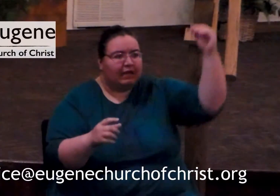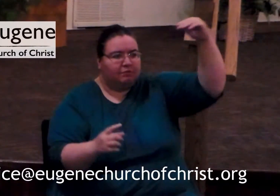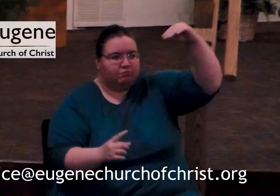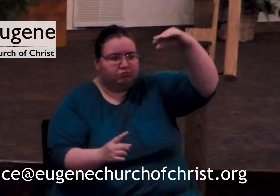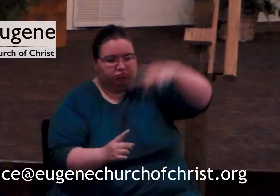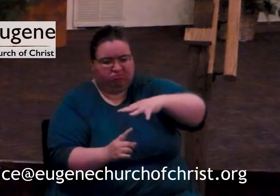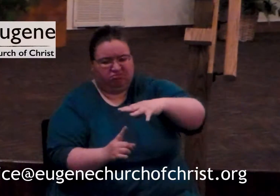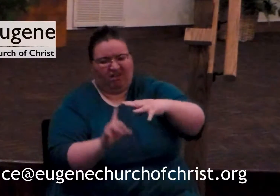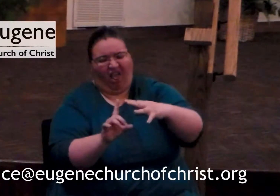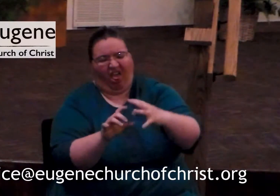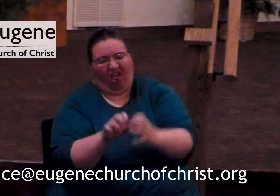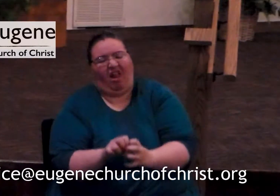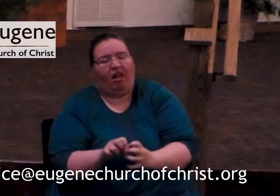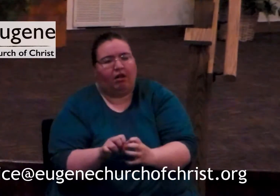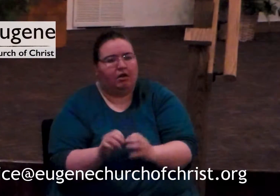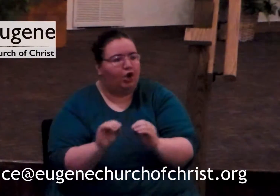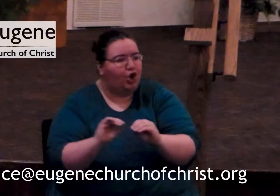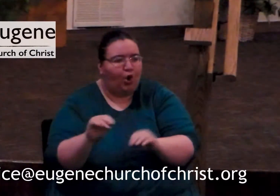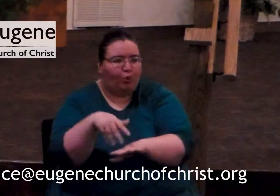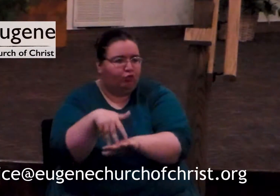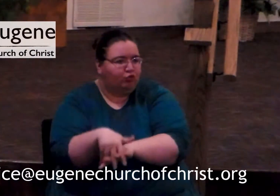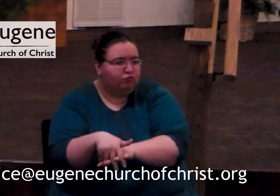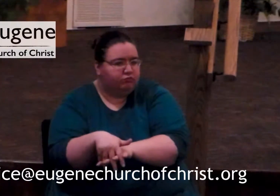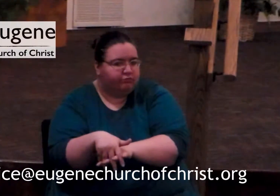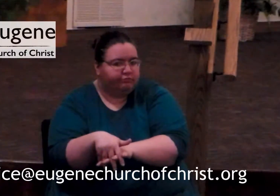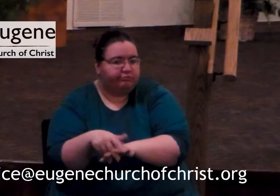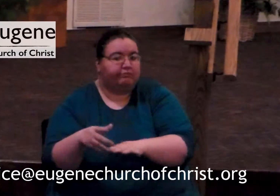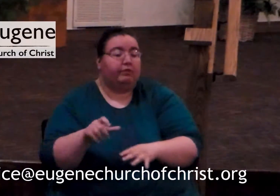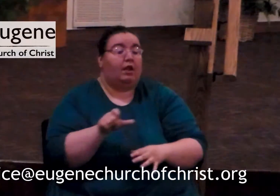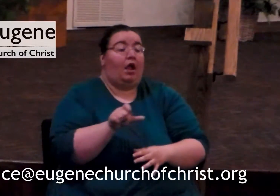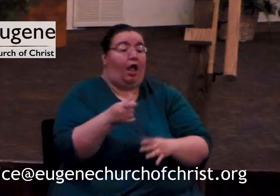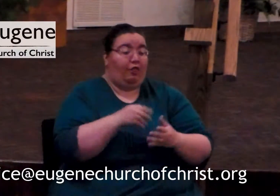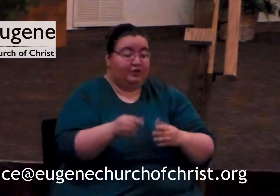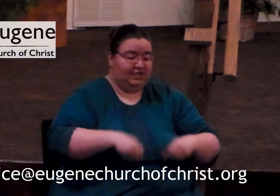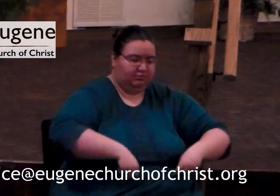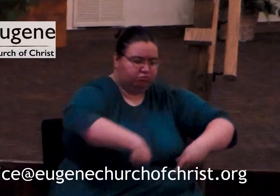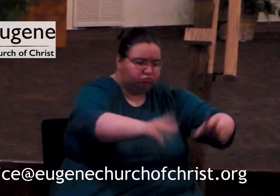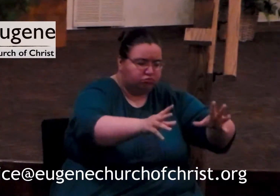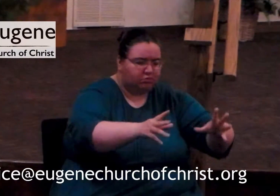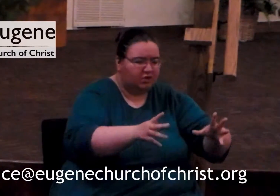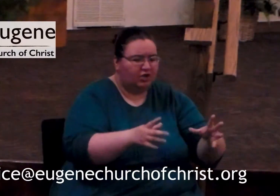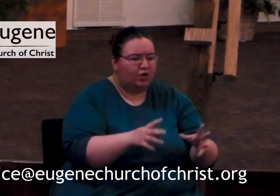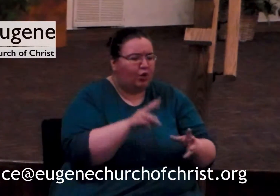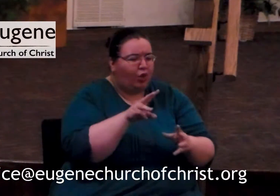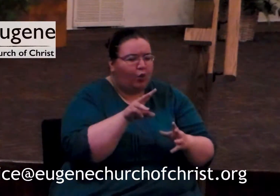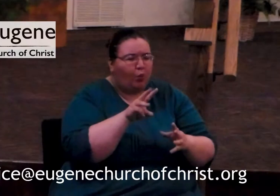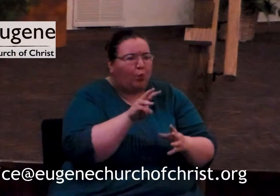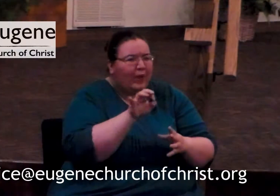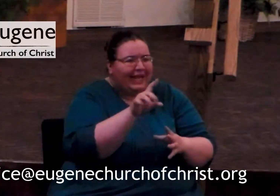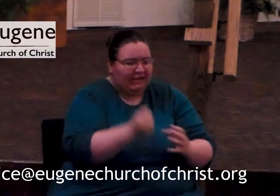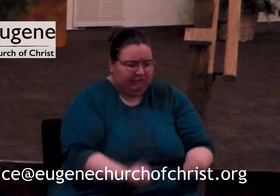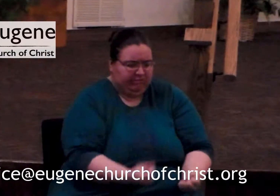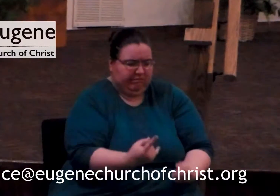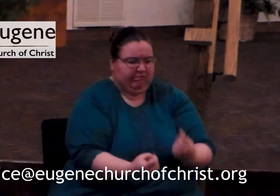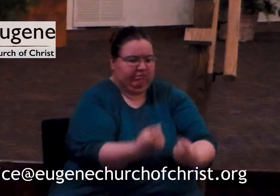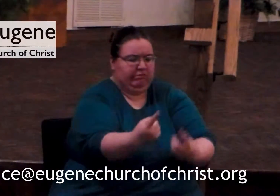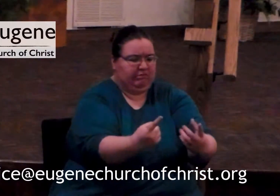root. Other seed fell among thorns, which grew up and choked the plants. Still other seed fell on good soil, where it produced a